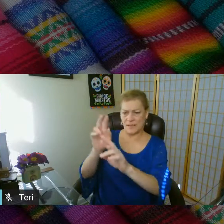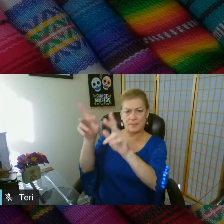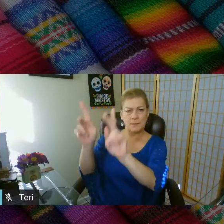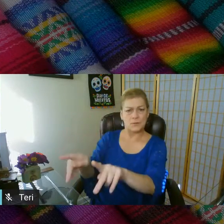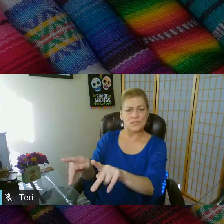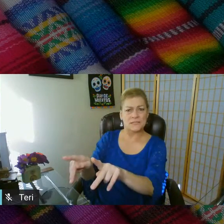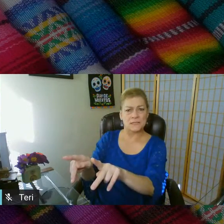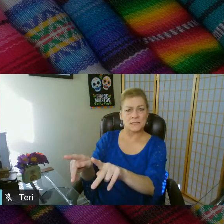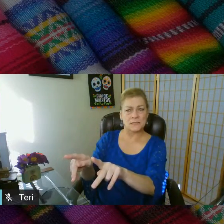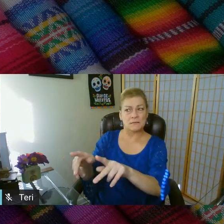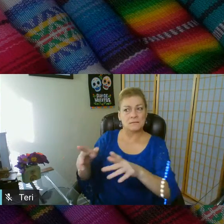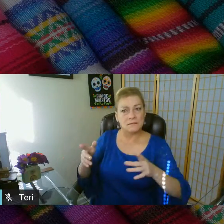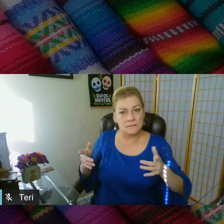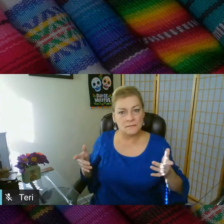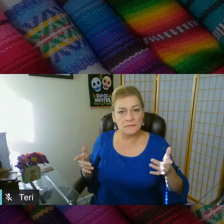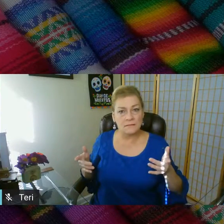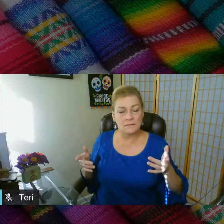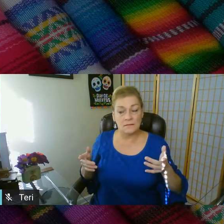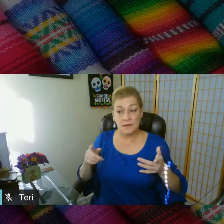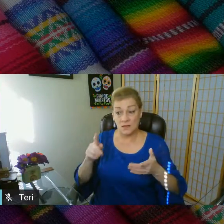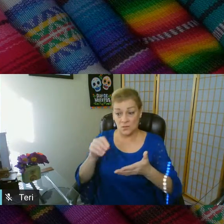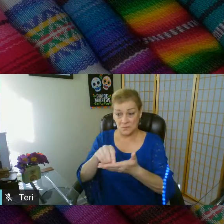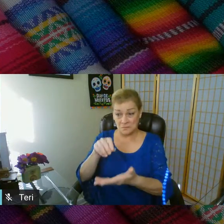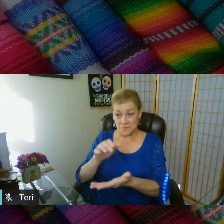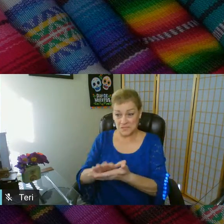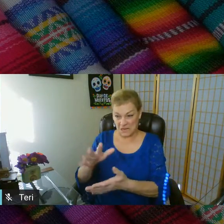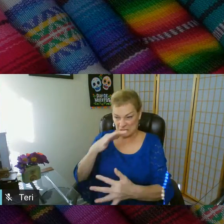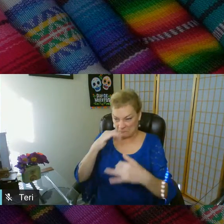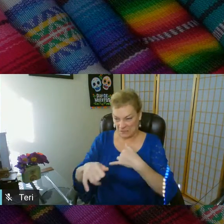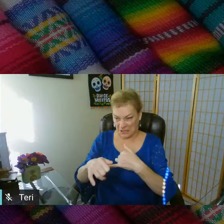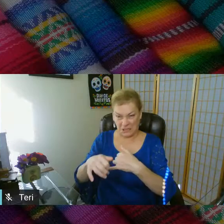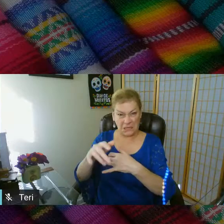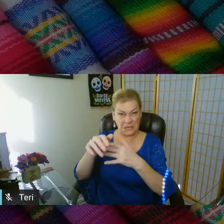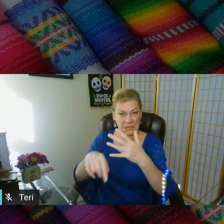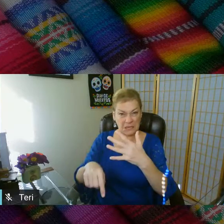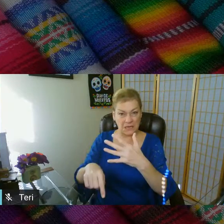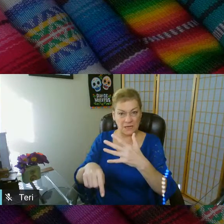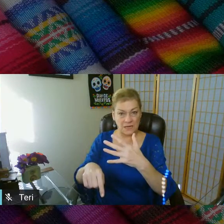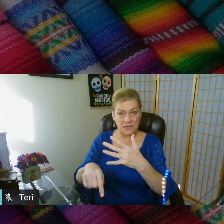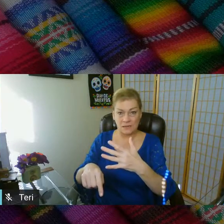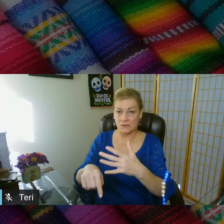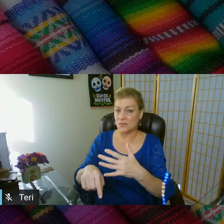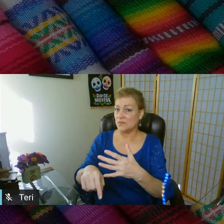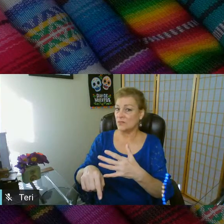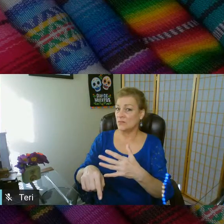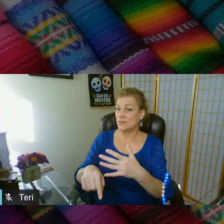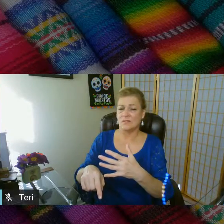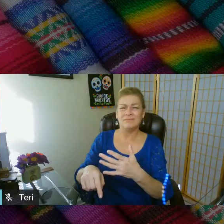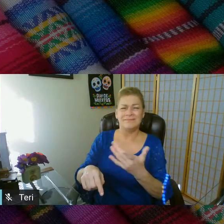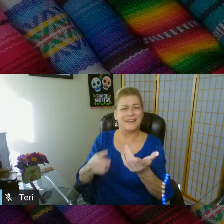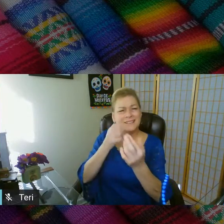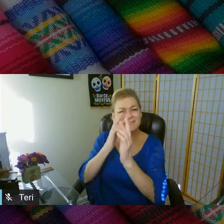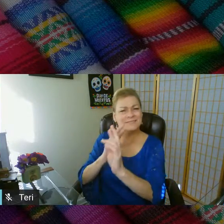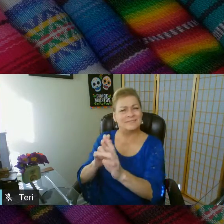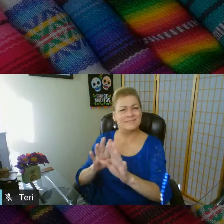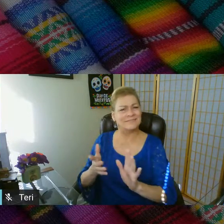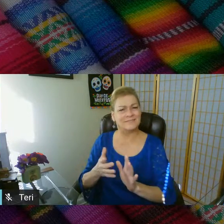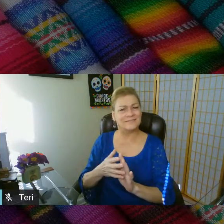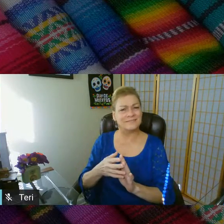And if your answer, or if your thoughts or feelings become uncomfortable with that, and you're like, well, no, I wouldn't put that out there for everyone to